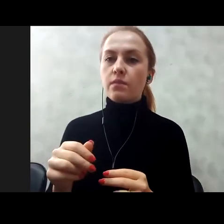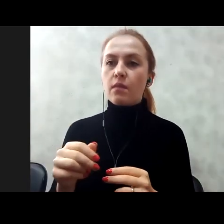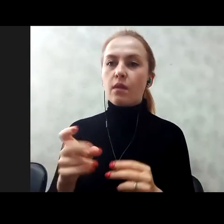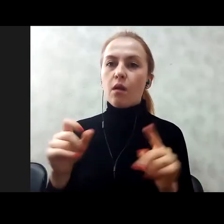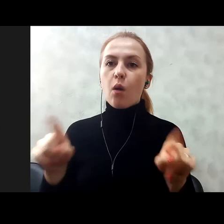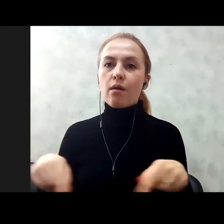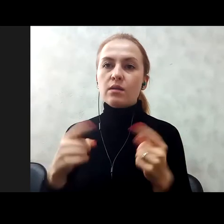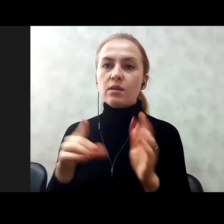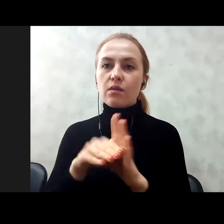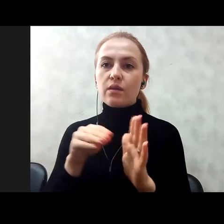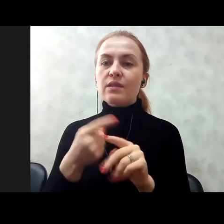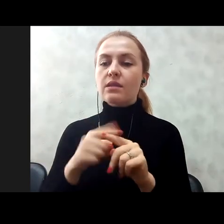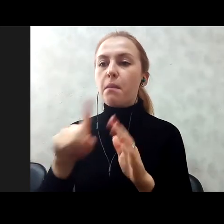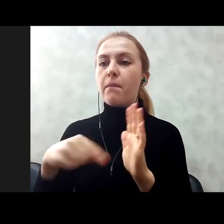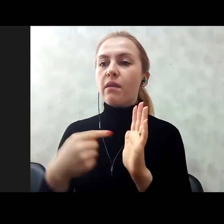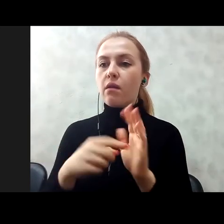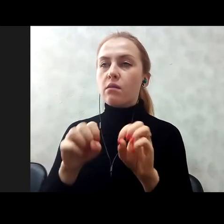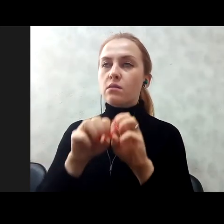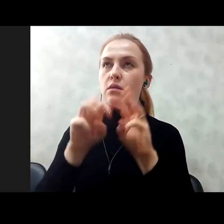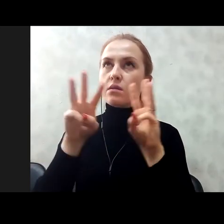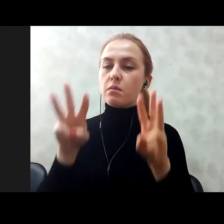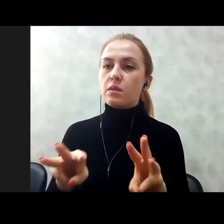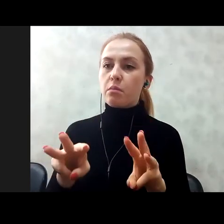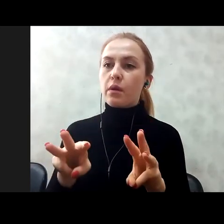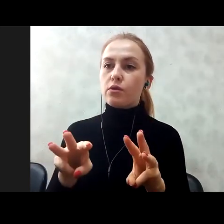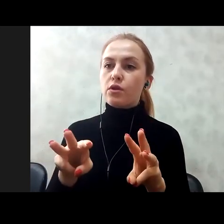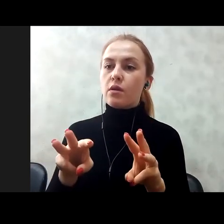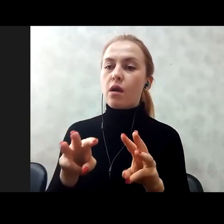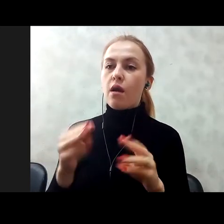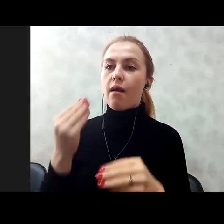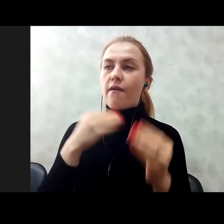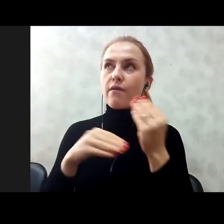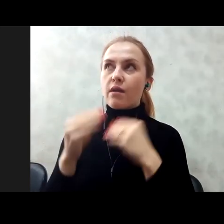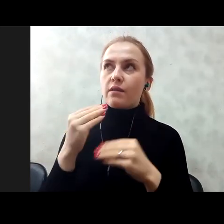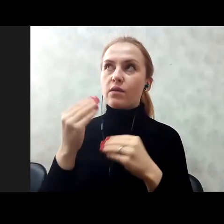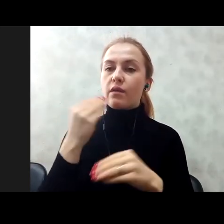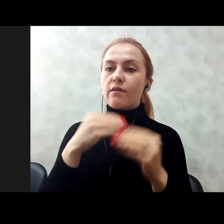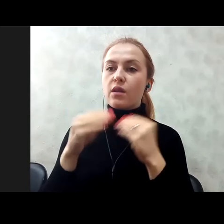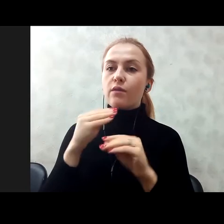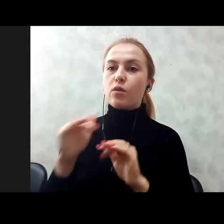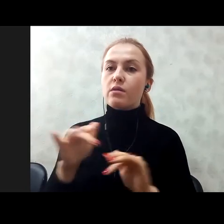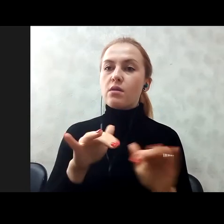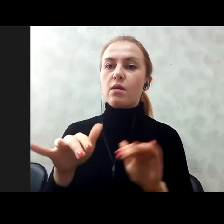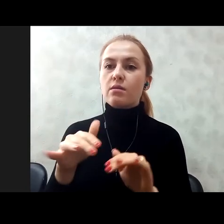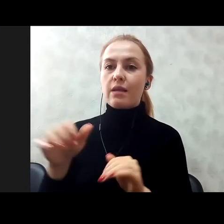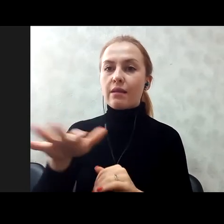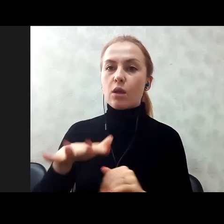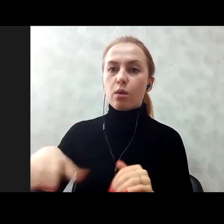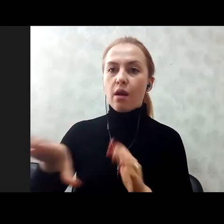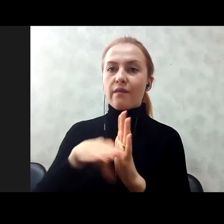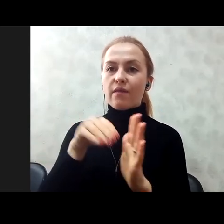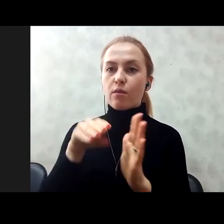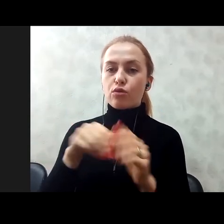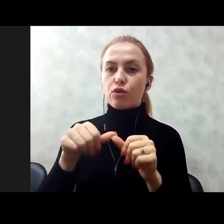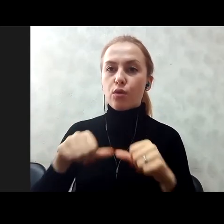as the organizer and administrator of the elections. That's the effective operation of